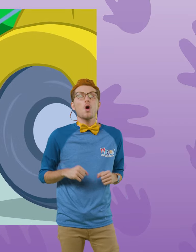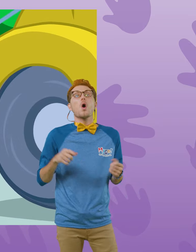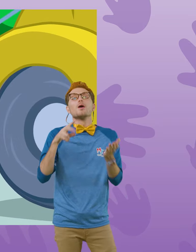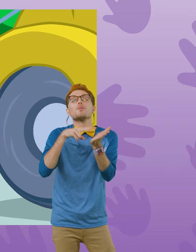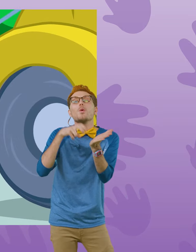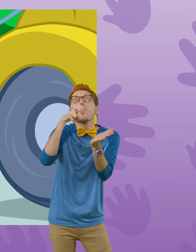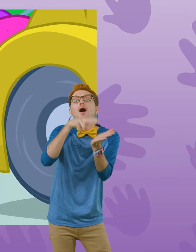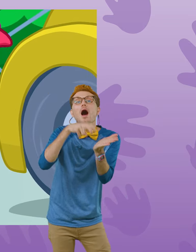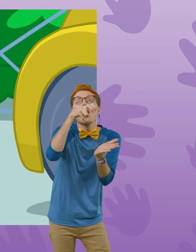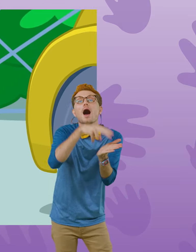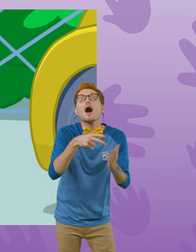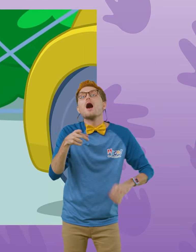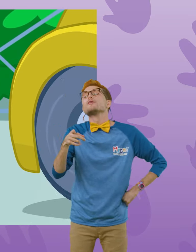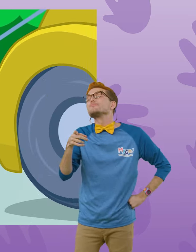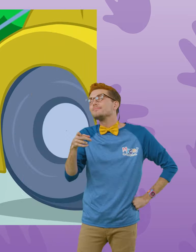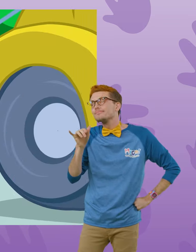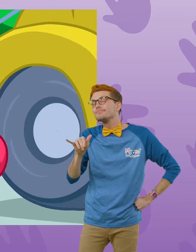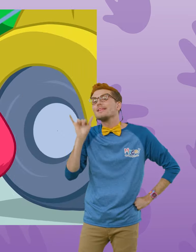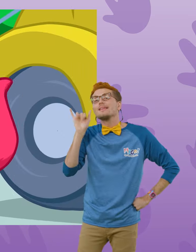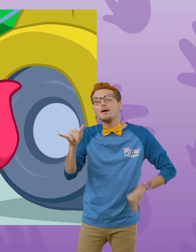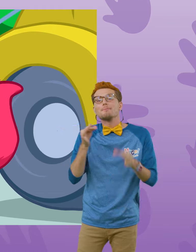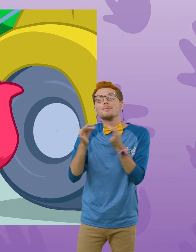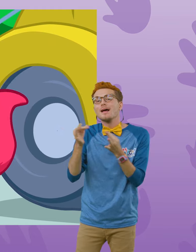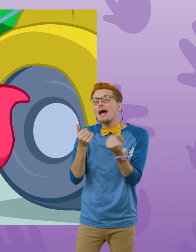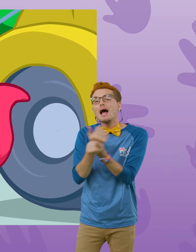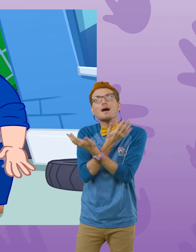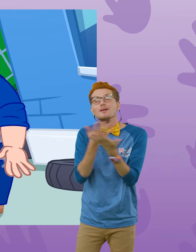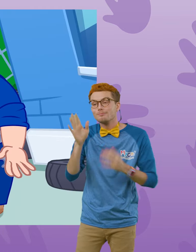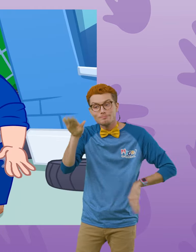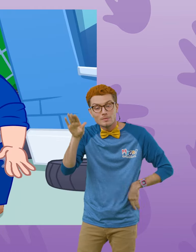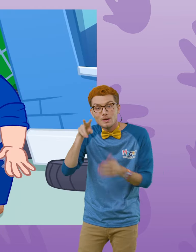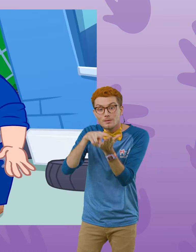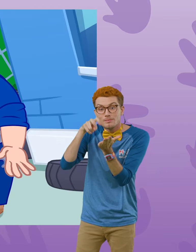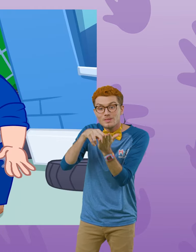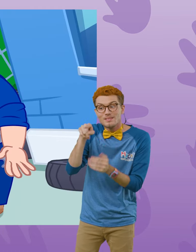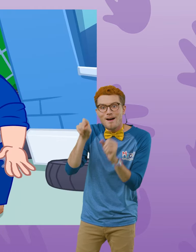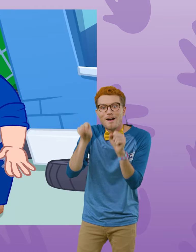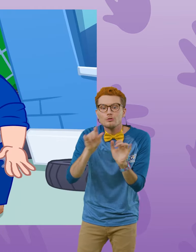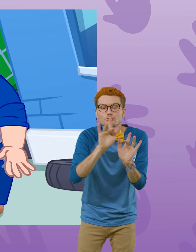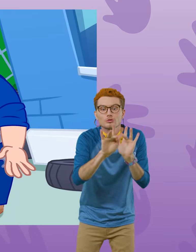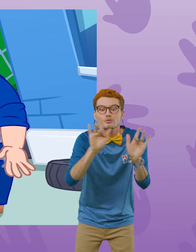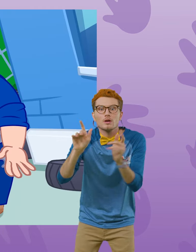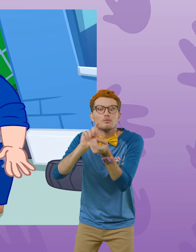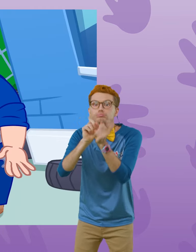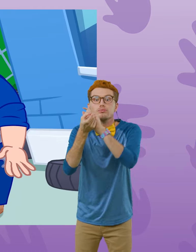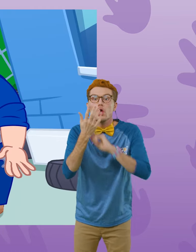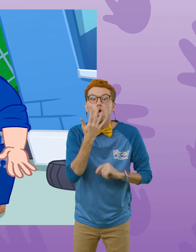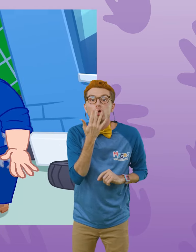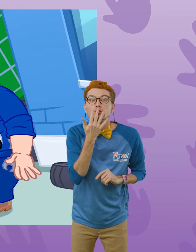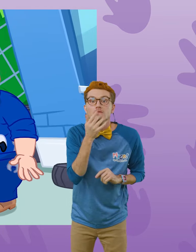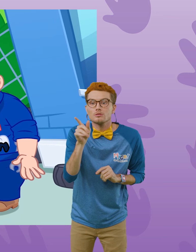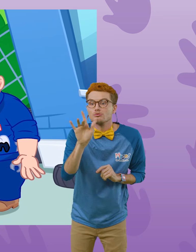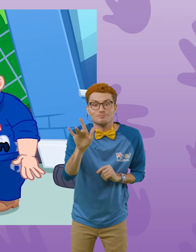Chroma! Oh, that explains it all. Chroma can change the color of anything